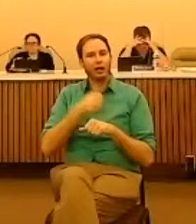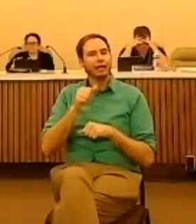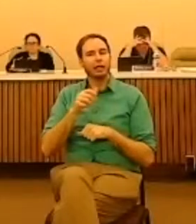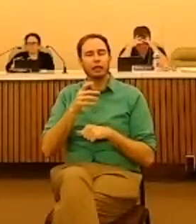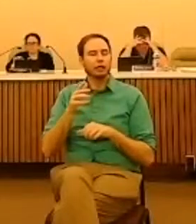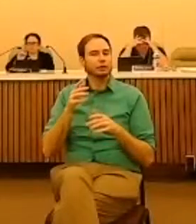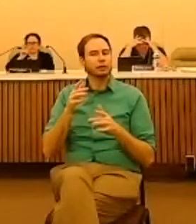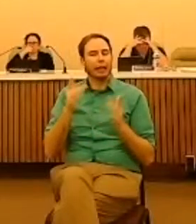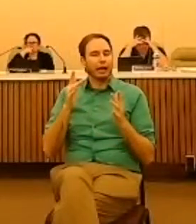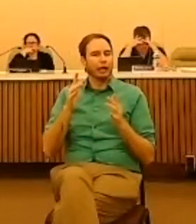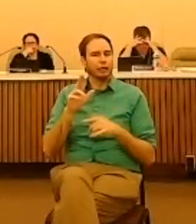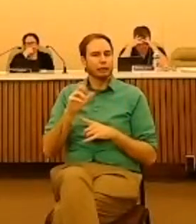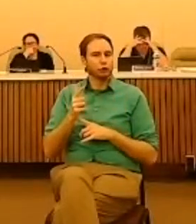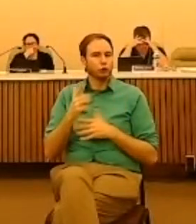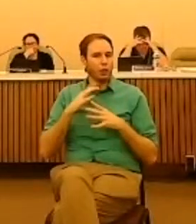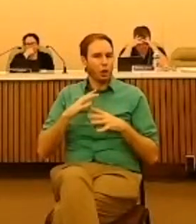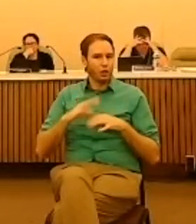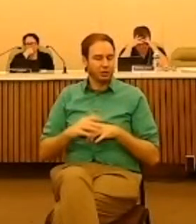clothes.